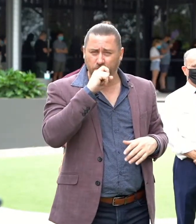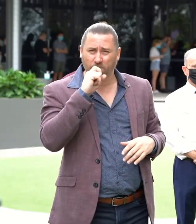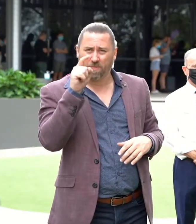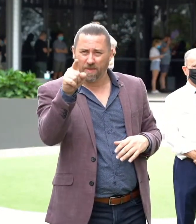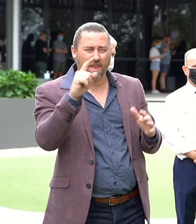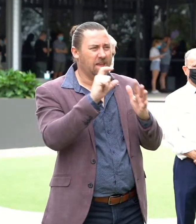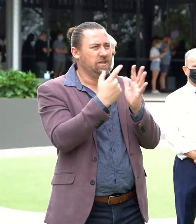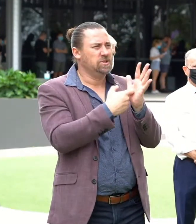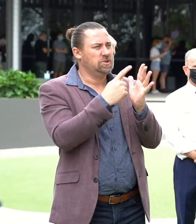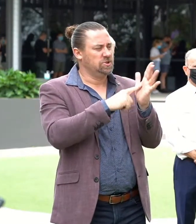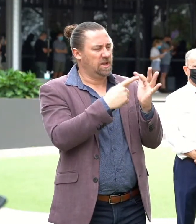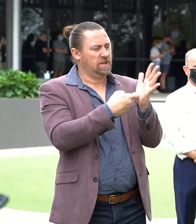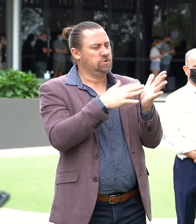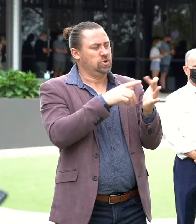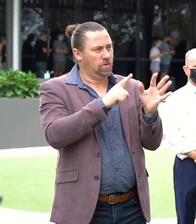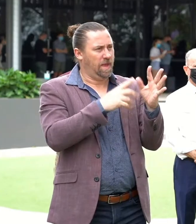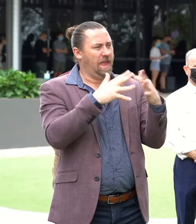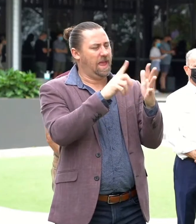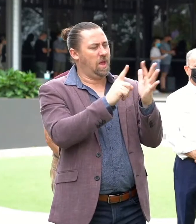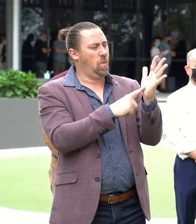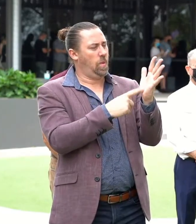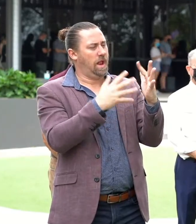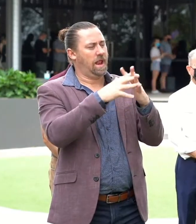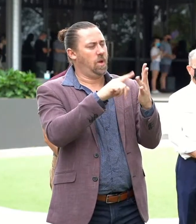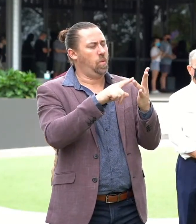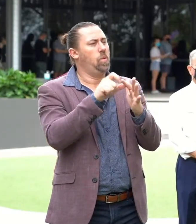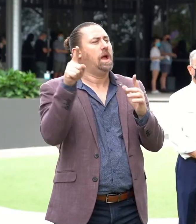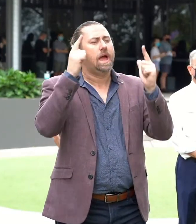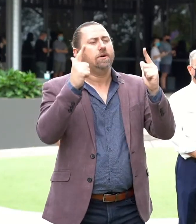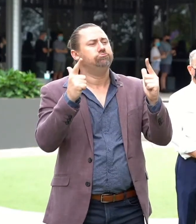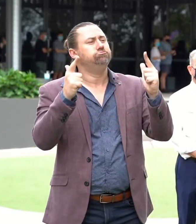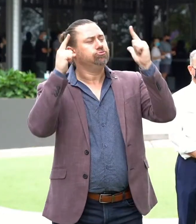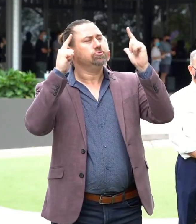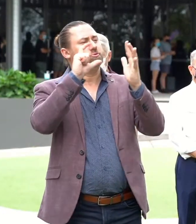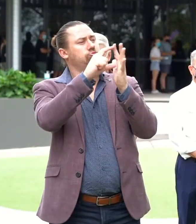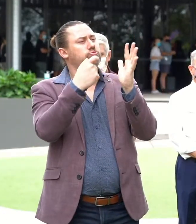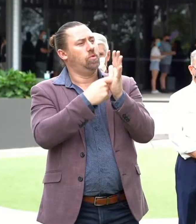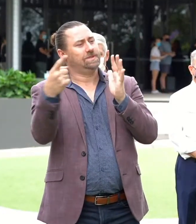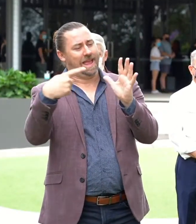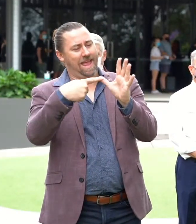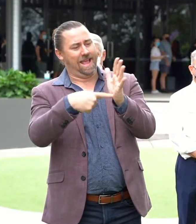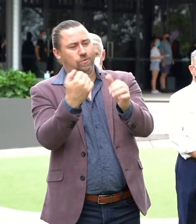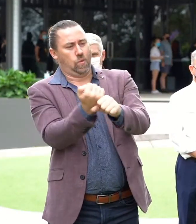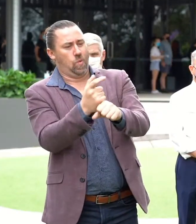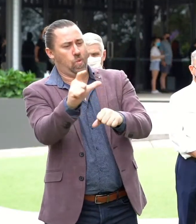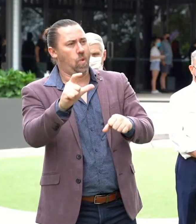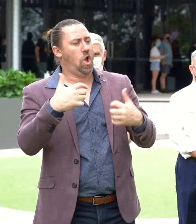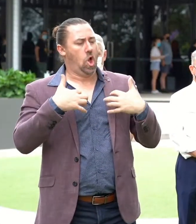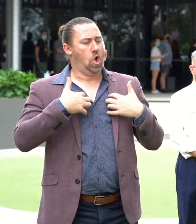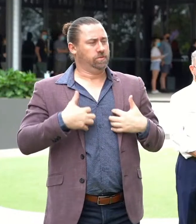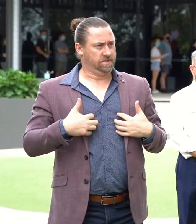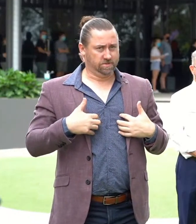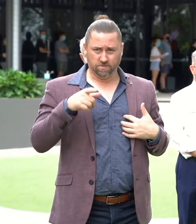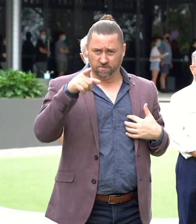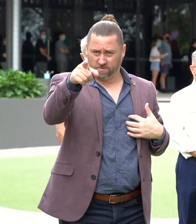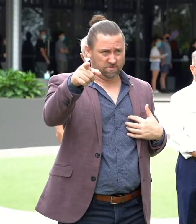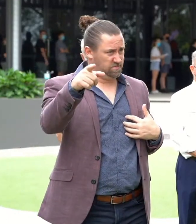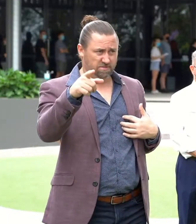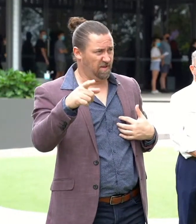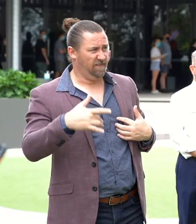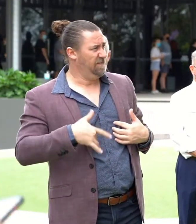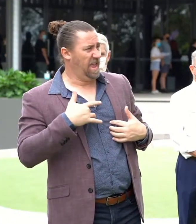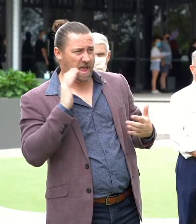Jeremy Goldberg, the medical director of the Gold Coast City Hospital, said yesterday that unless something drastically changes, you can't see Queensland getting past 80%. In your mind,